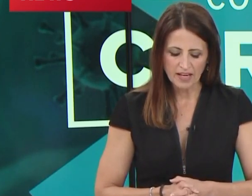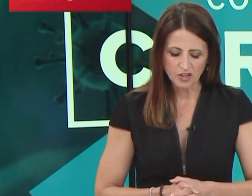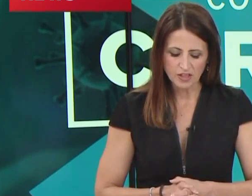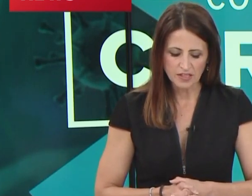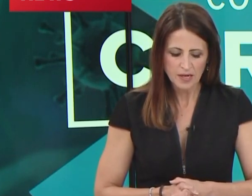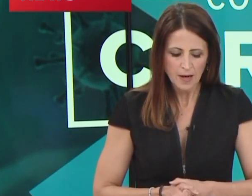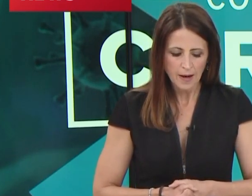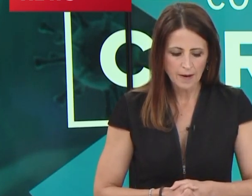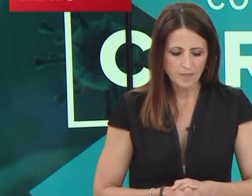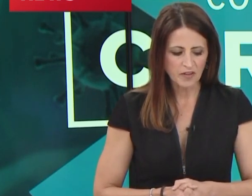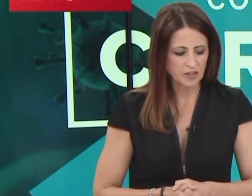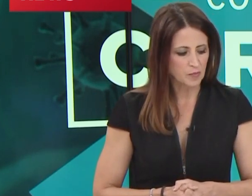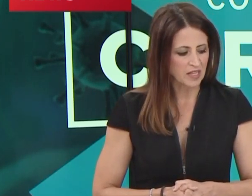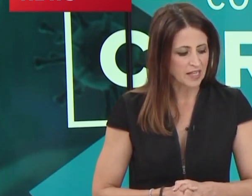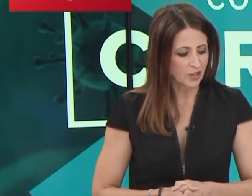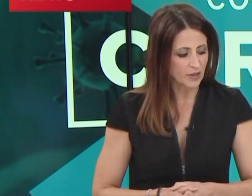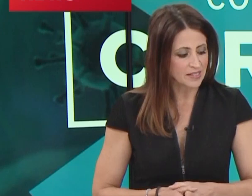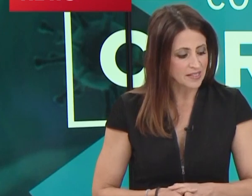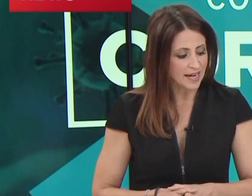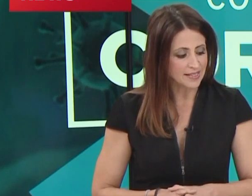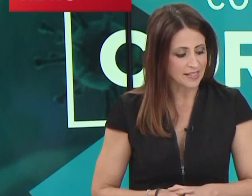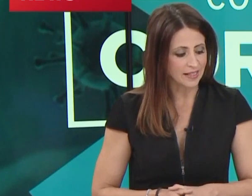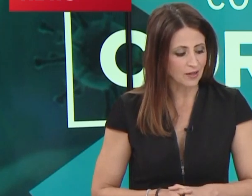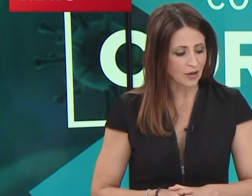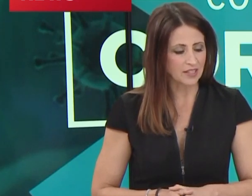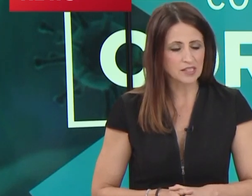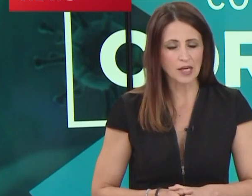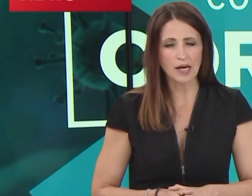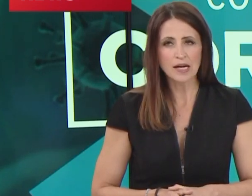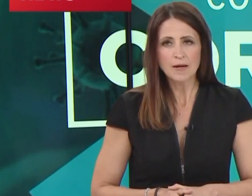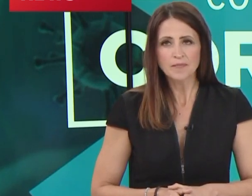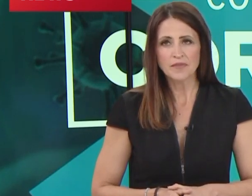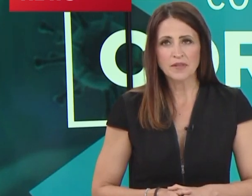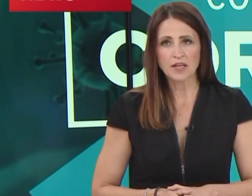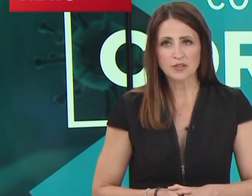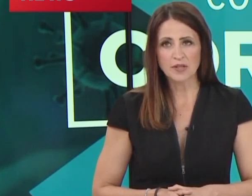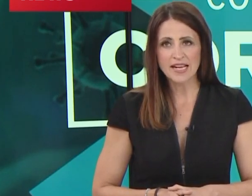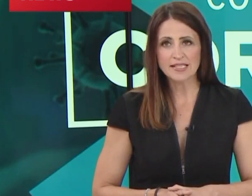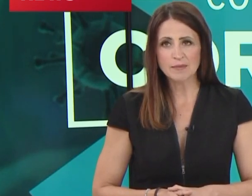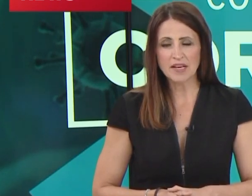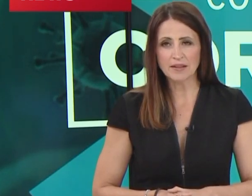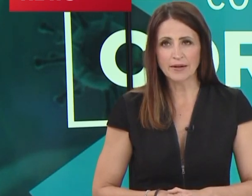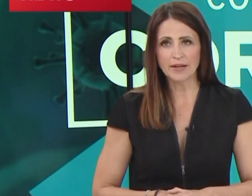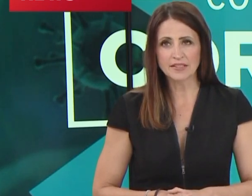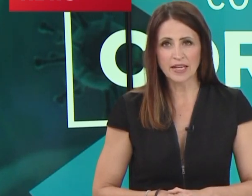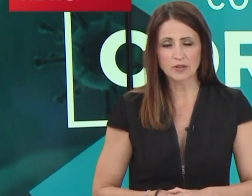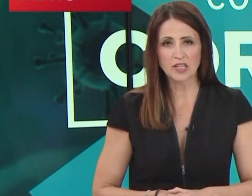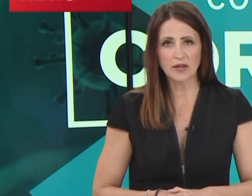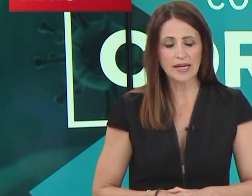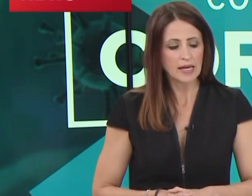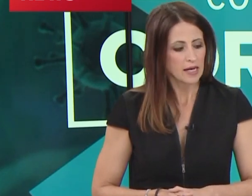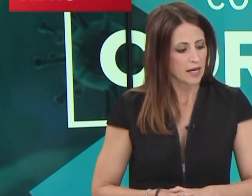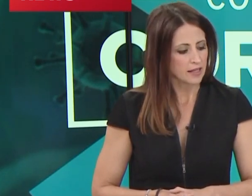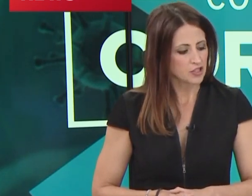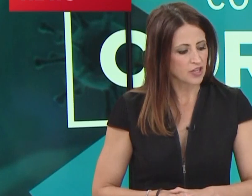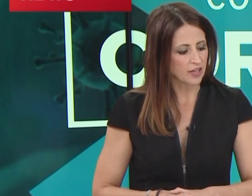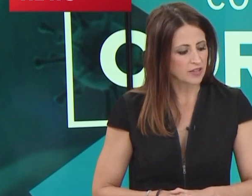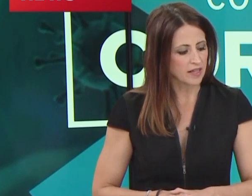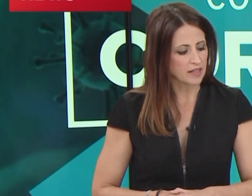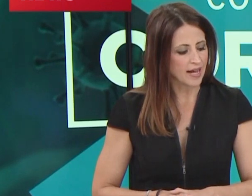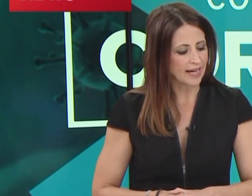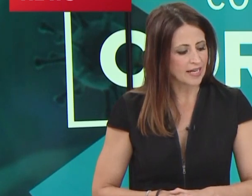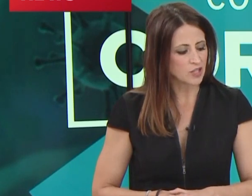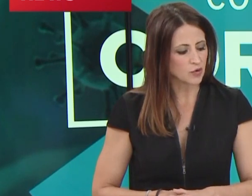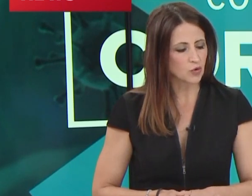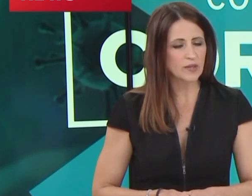be patient. There's been an increase in testing in Arkansas. Dr. Nate Smith, our health secretary, shared